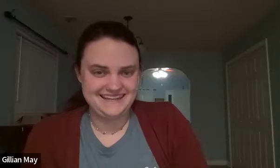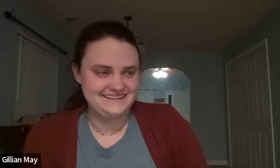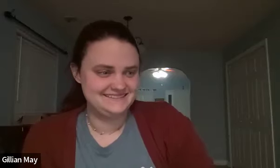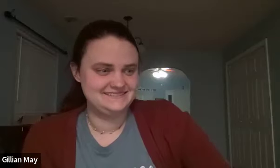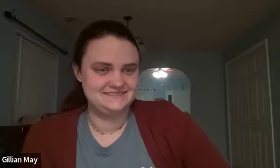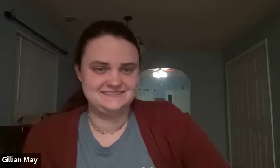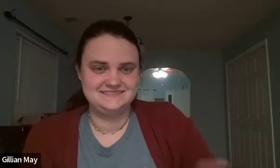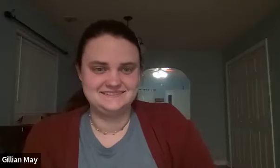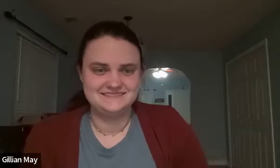P.